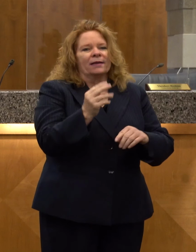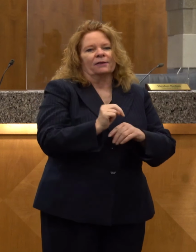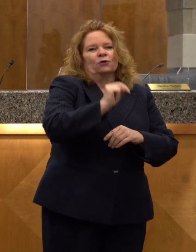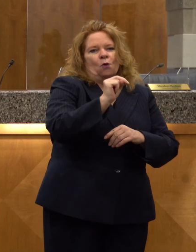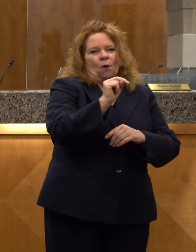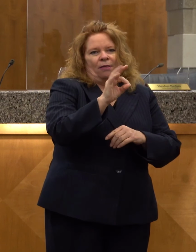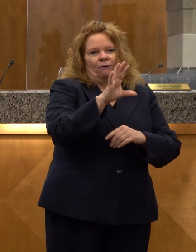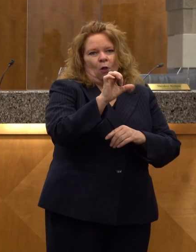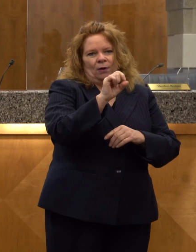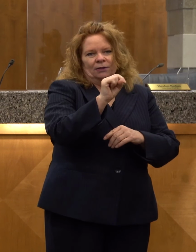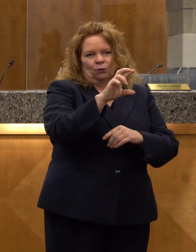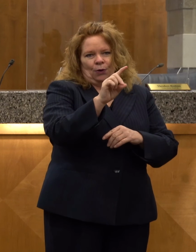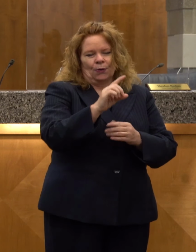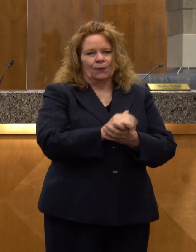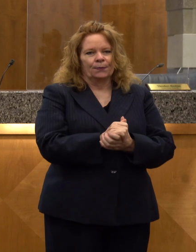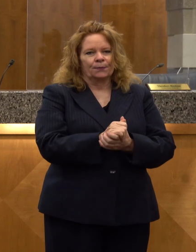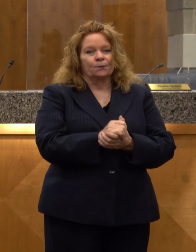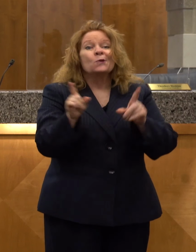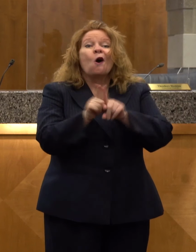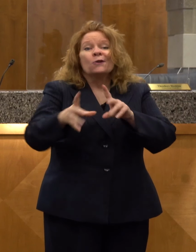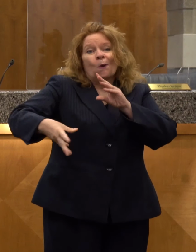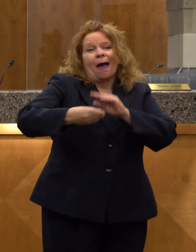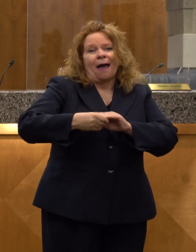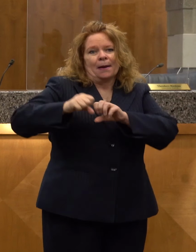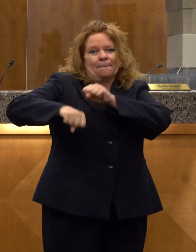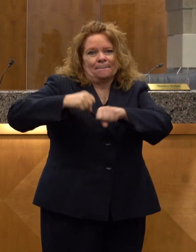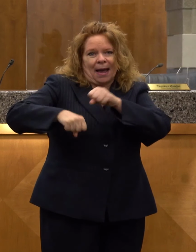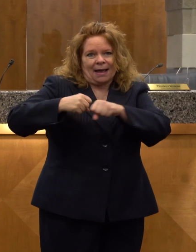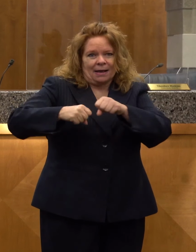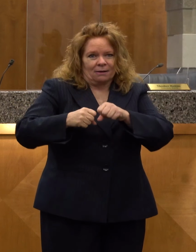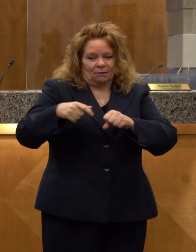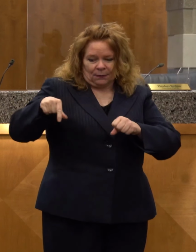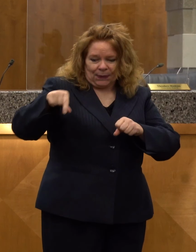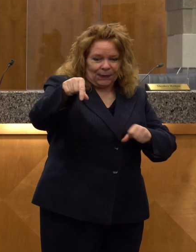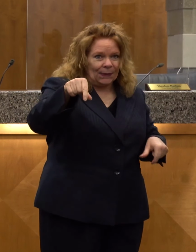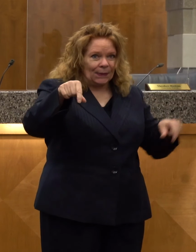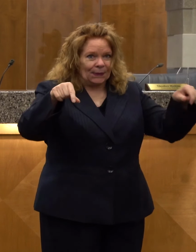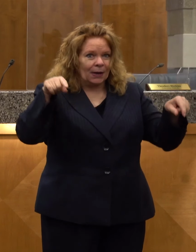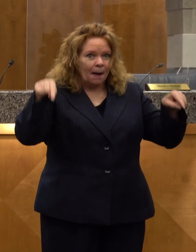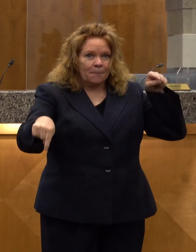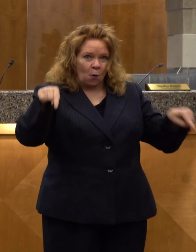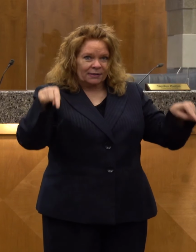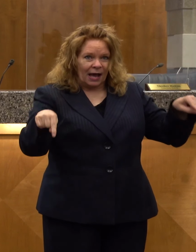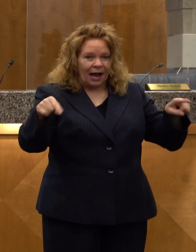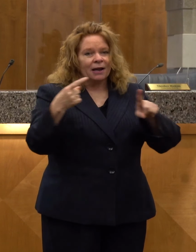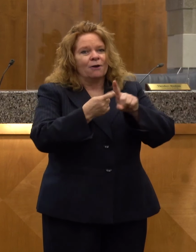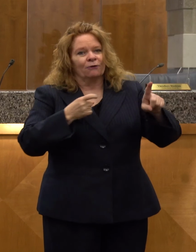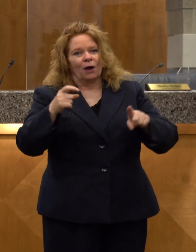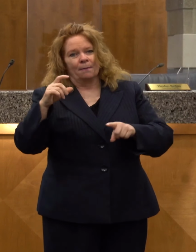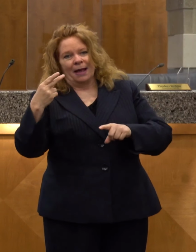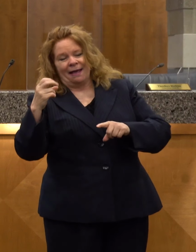Road. Also, a bike lane will be built on each side of Airport Road from East Hanley Road to North